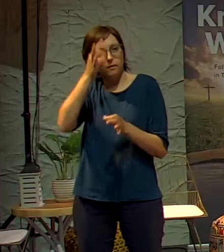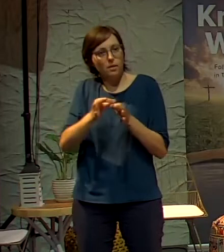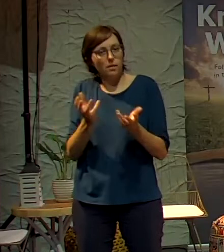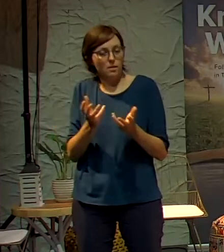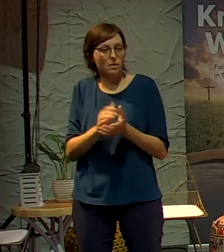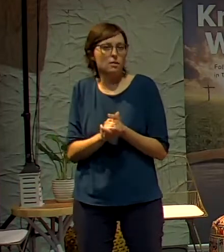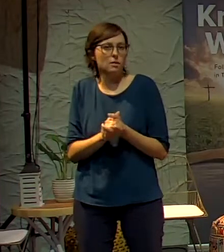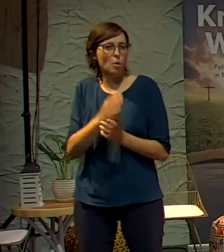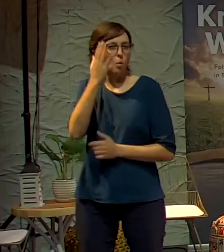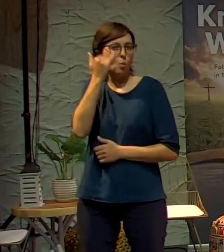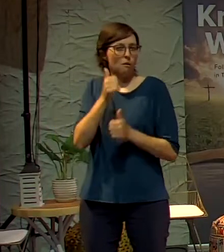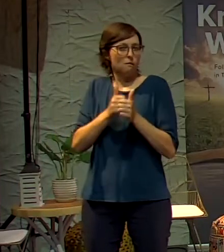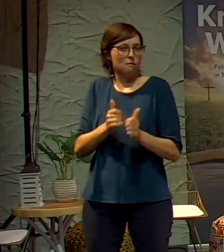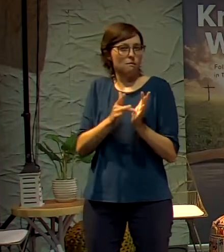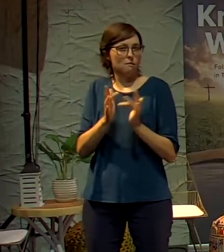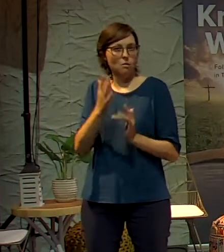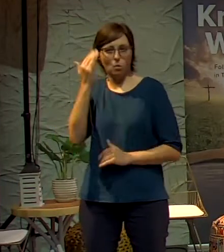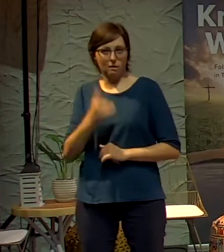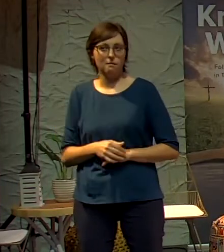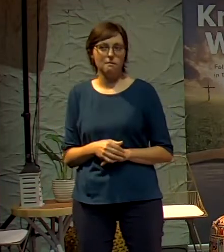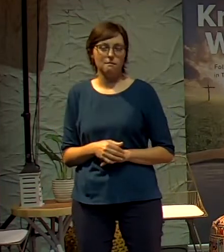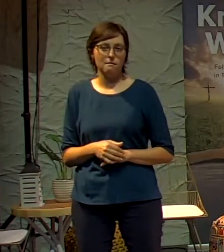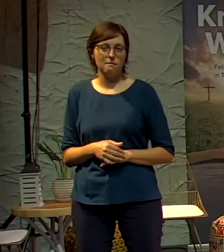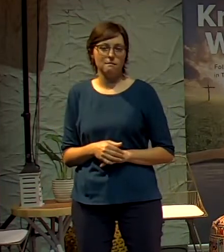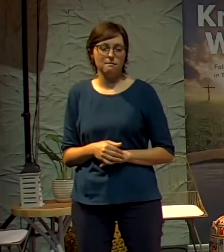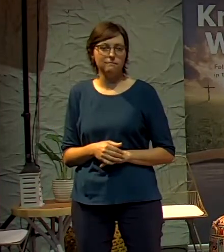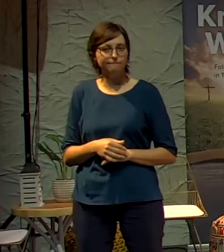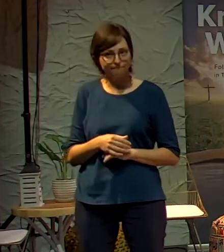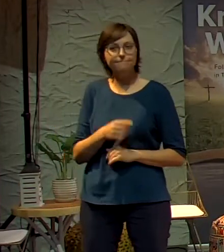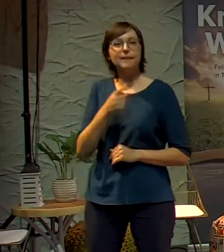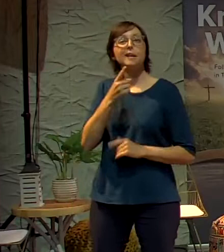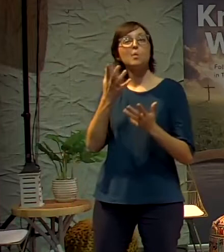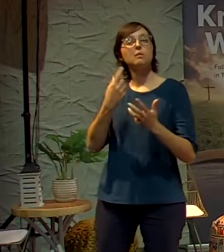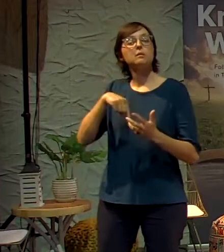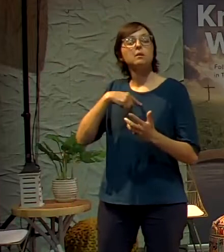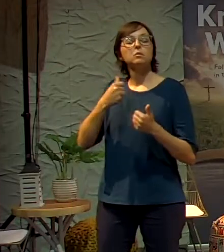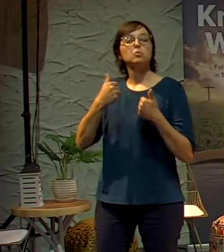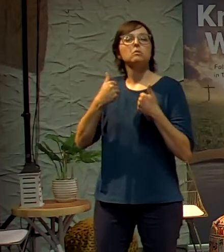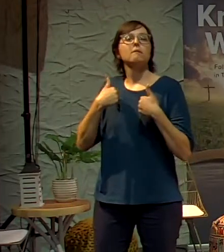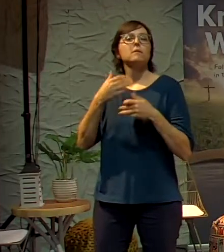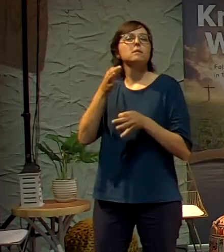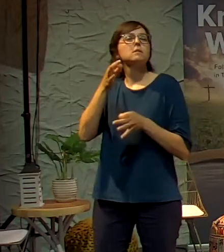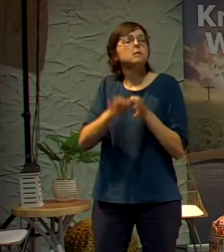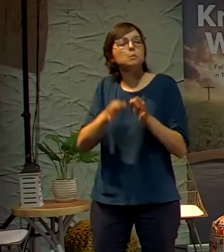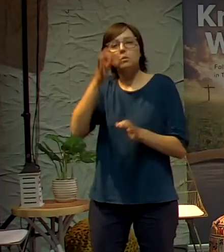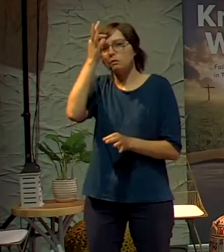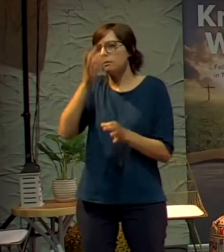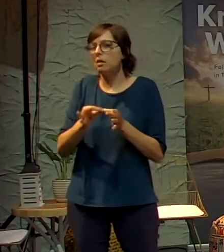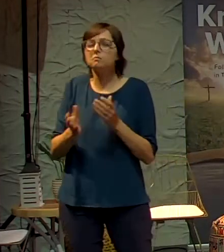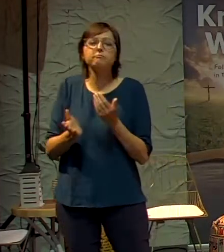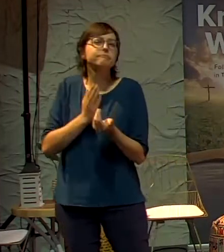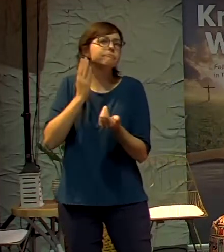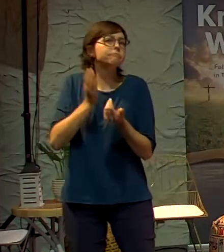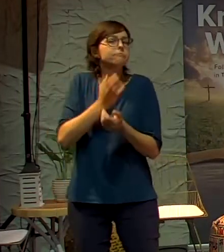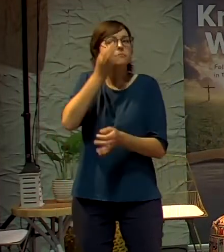do we follow Jesus? Because he wants us to have simple faith. Simple, simple faith.